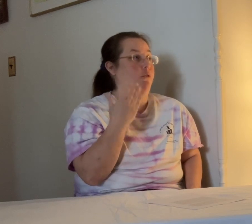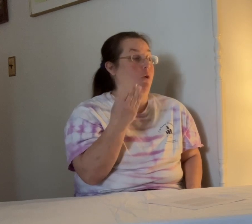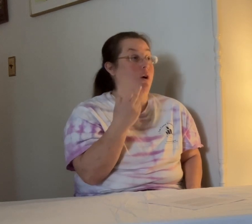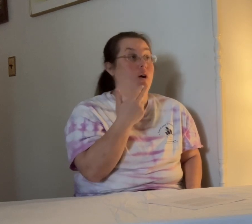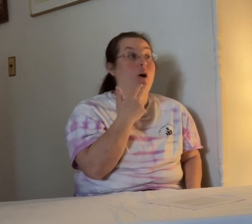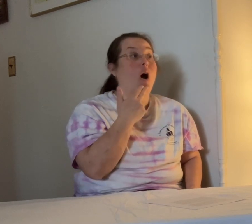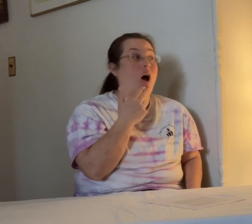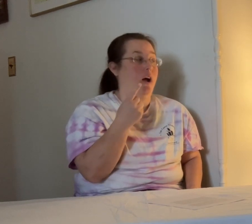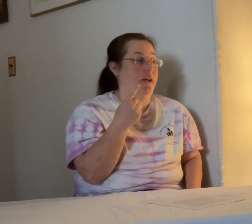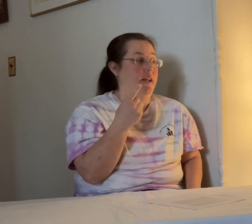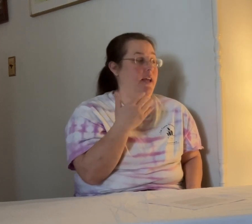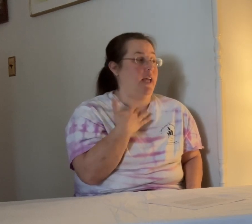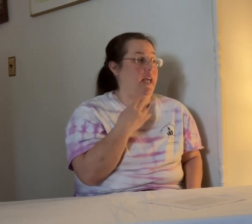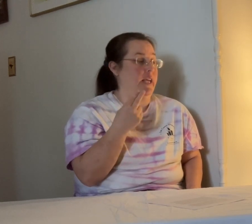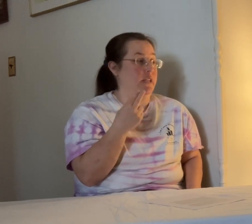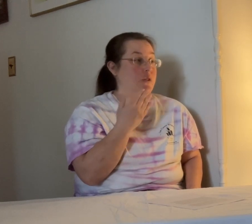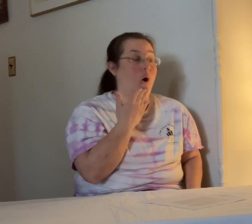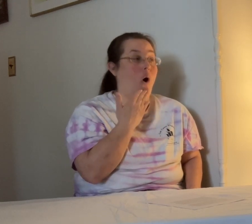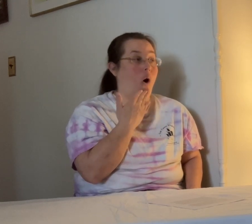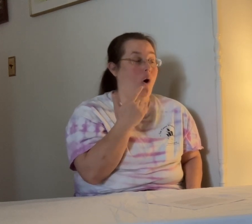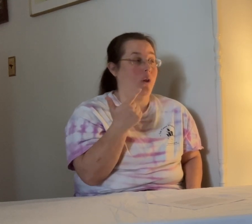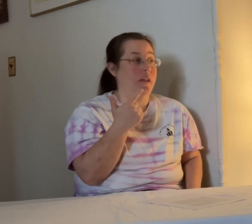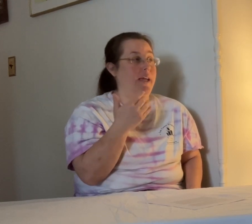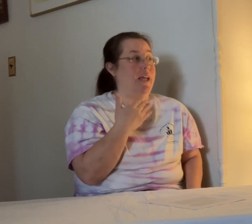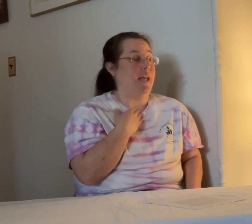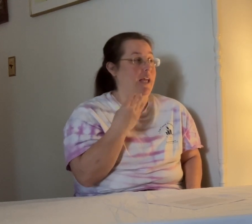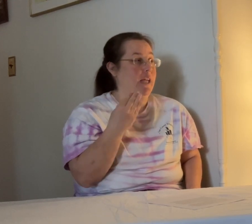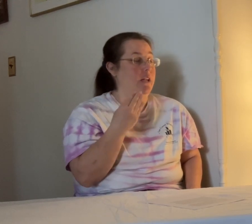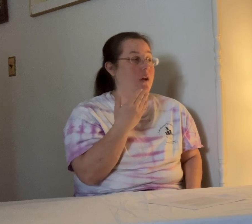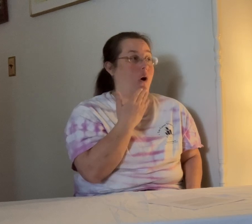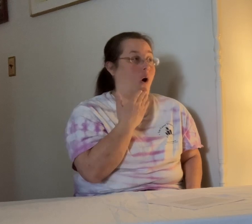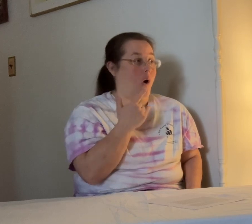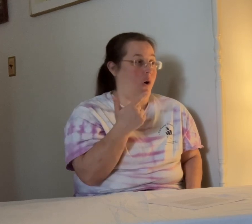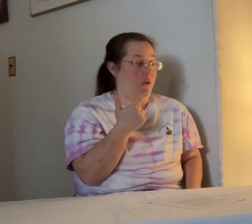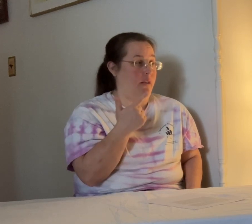For God is all in all.